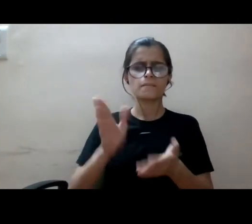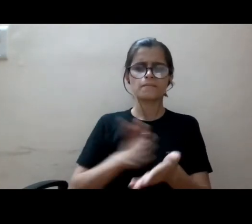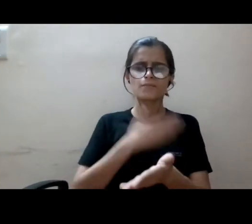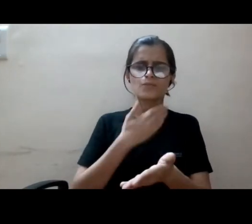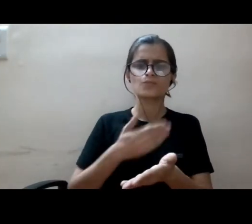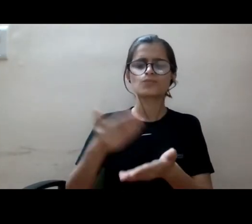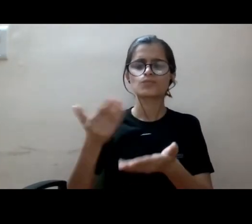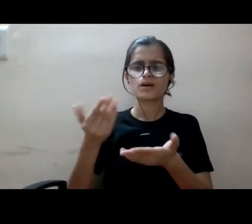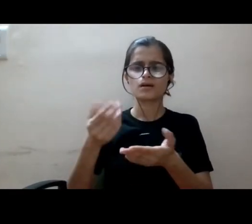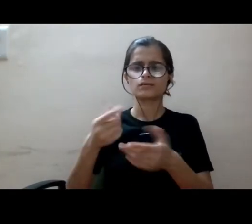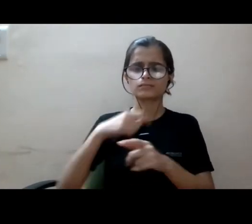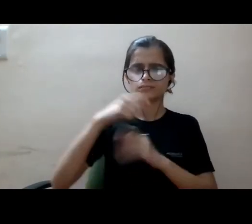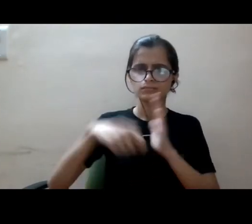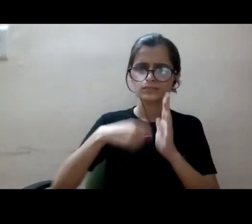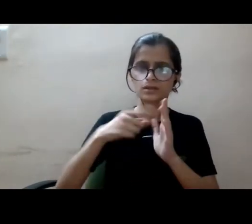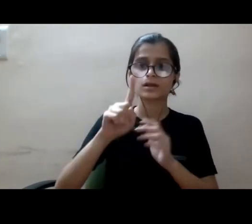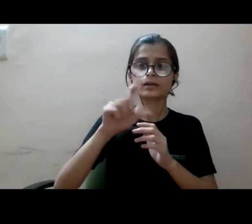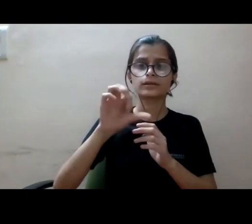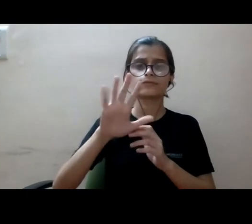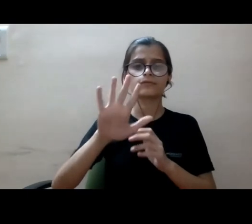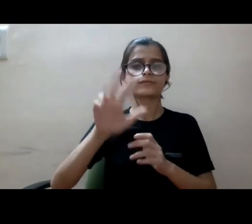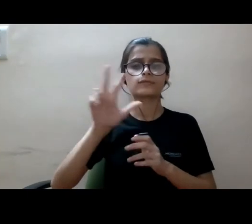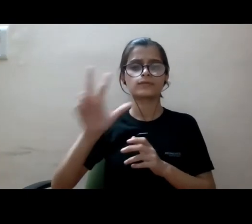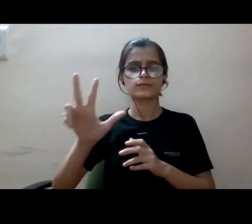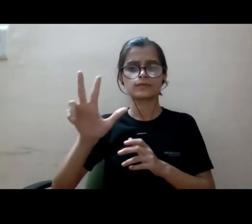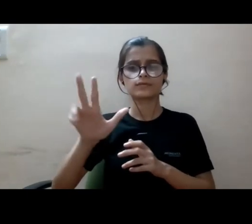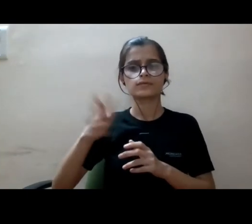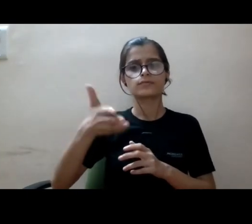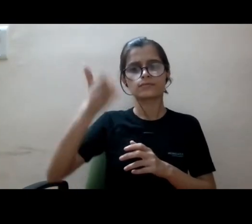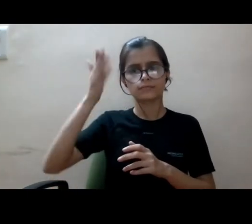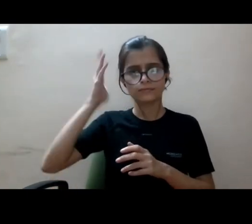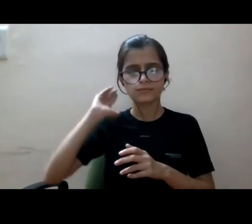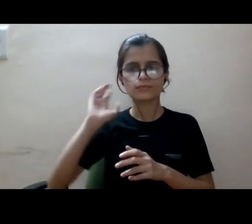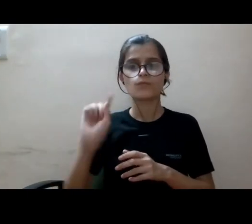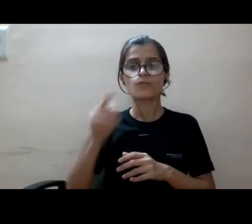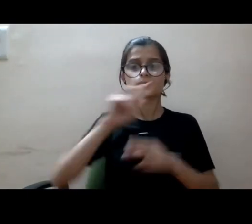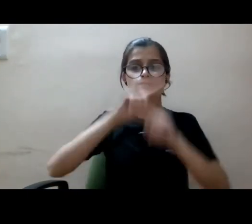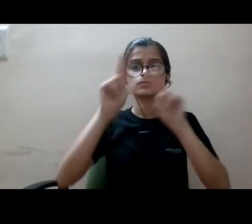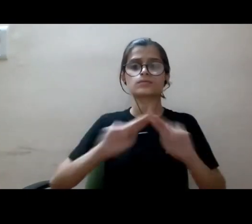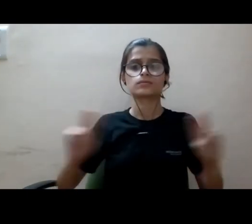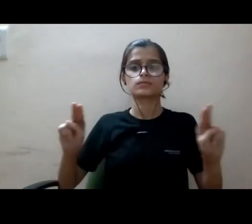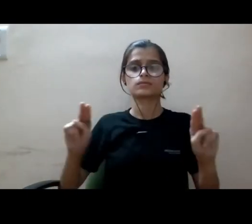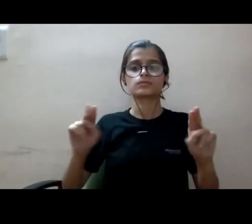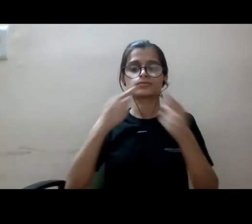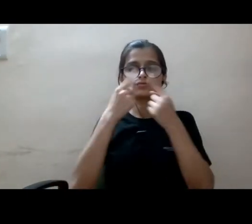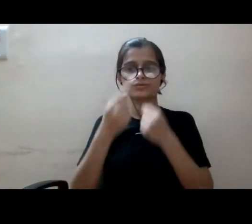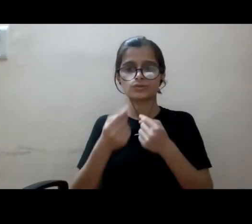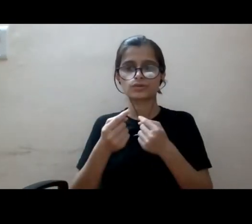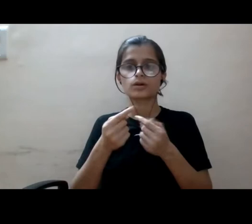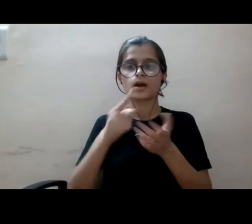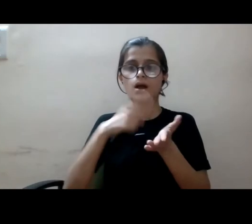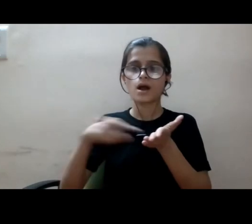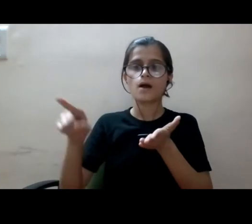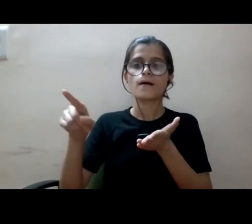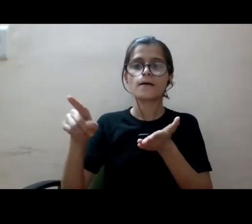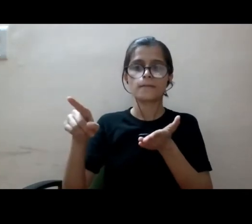Texas who in 1958 improbably won the first international Tchaikovsky piano